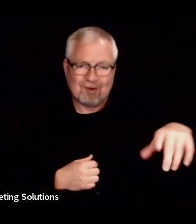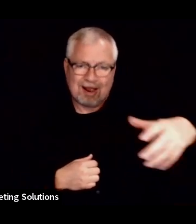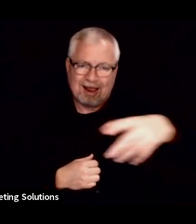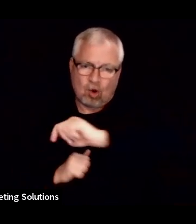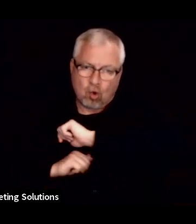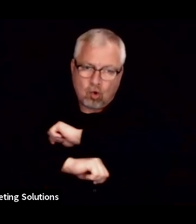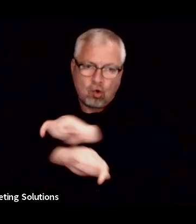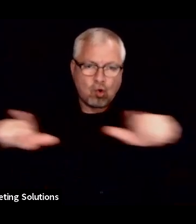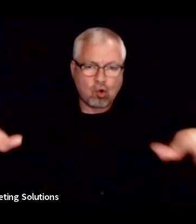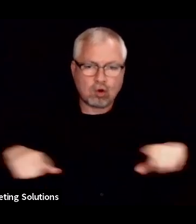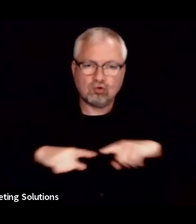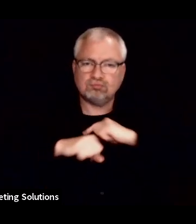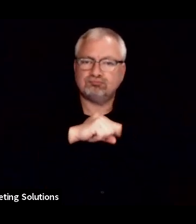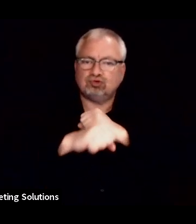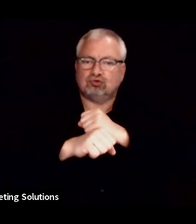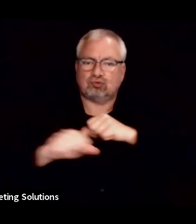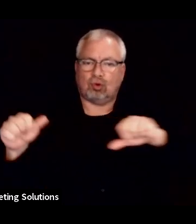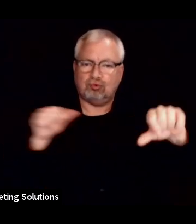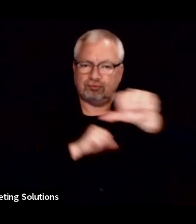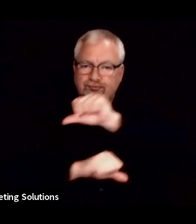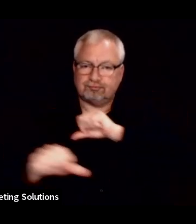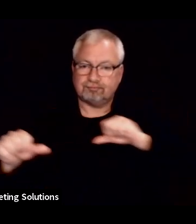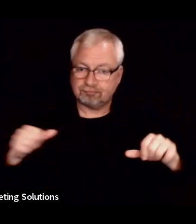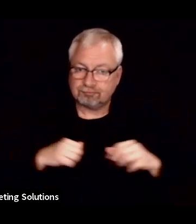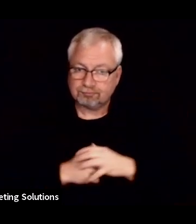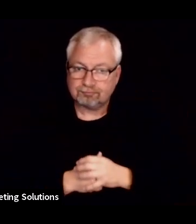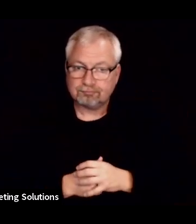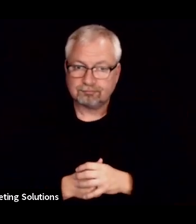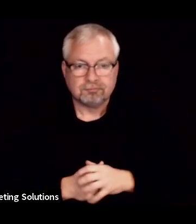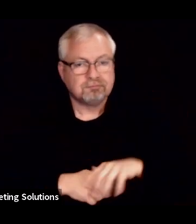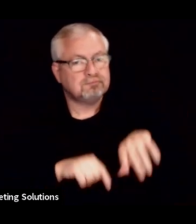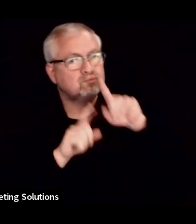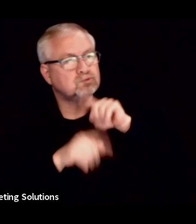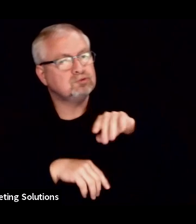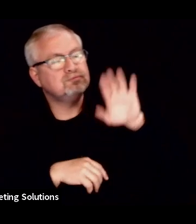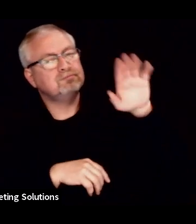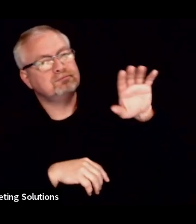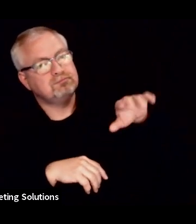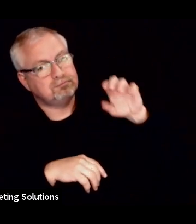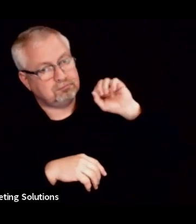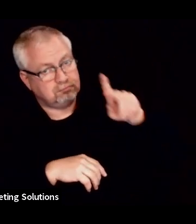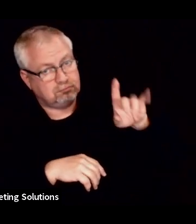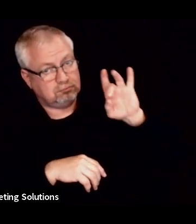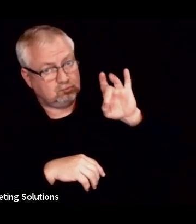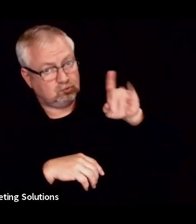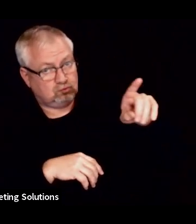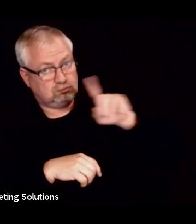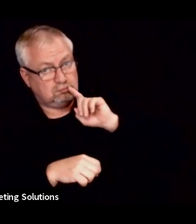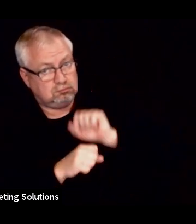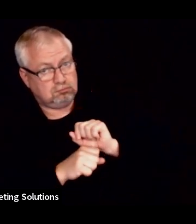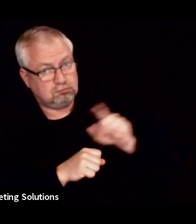Have you taken that message directly to, on a personal level, one-on-one with Republican leaders?